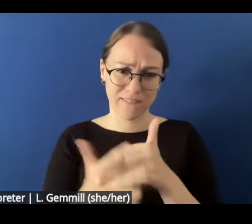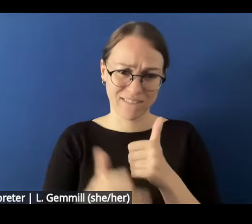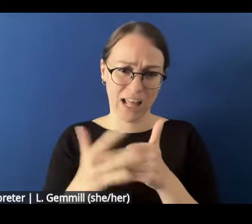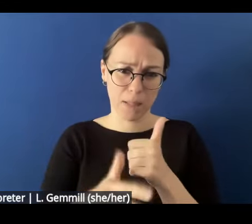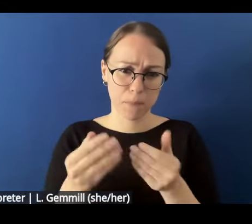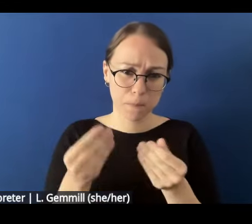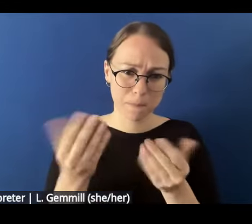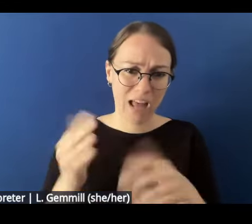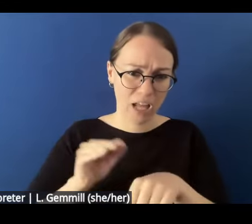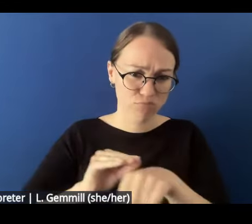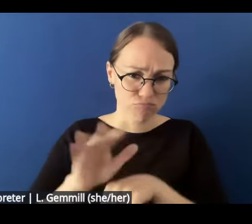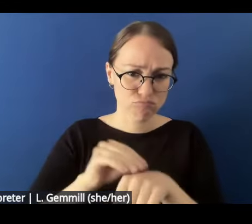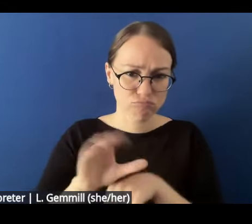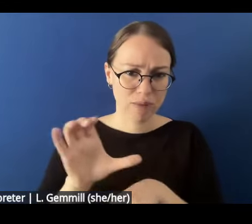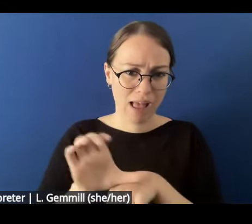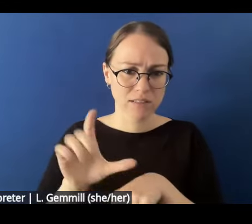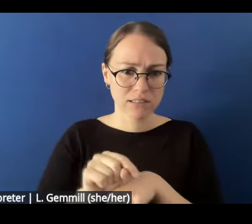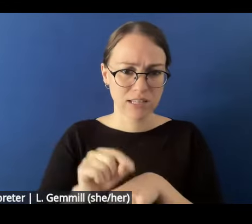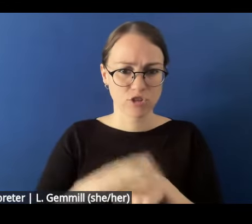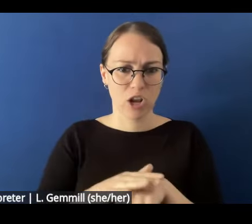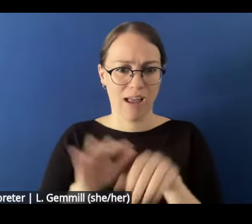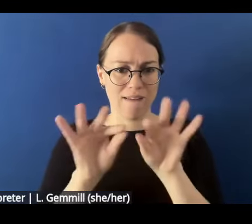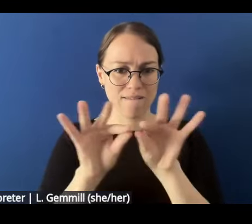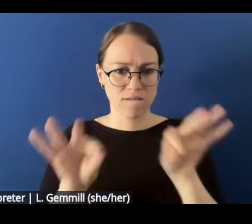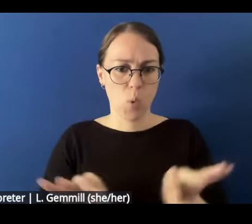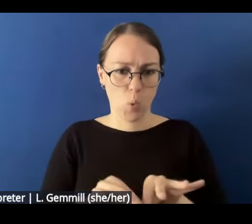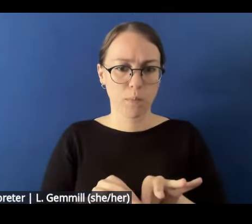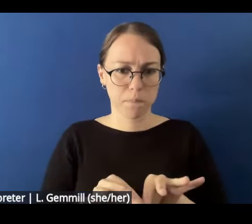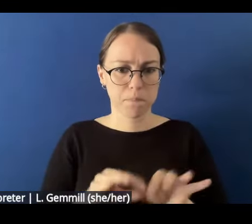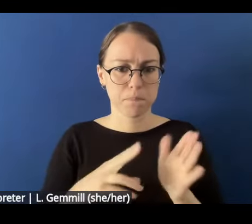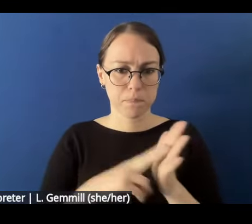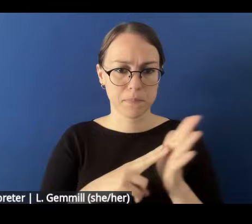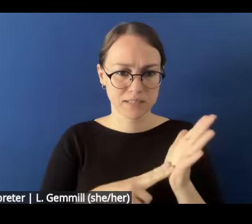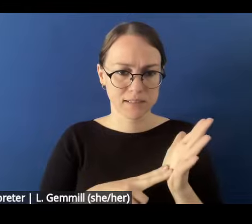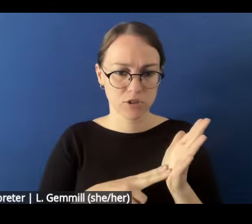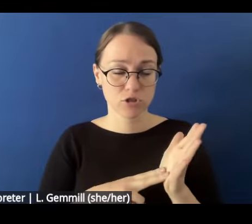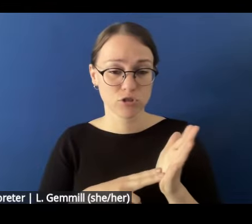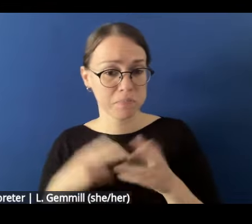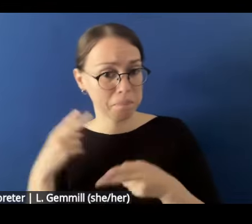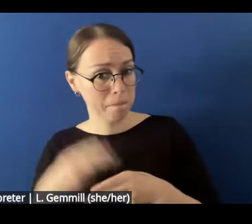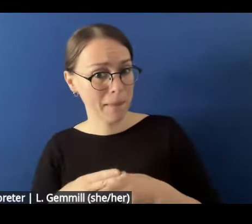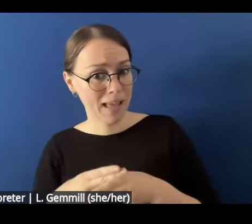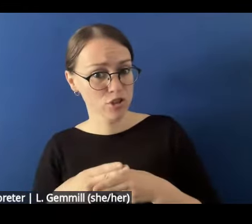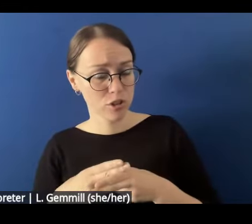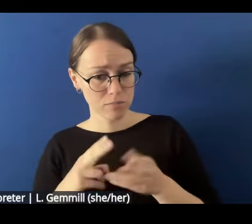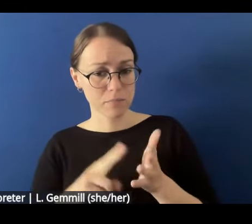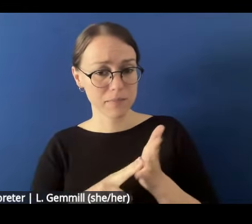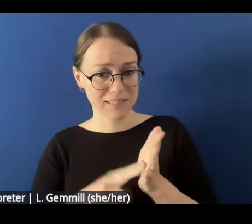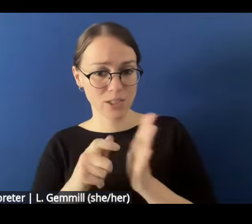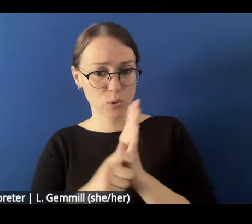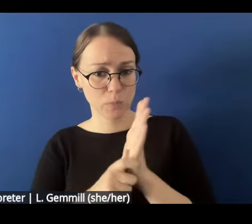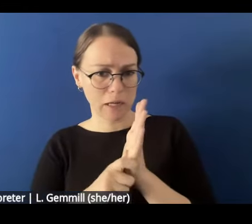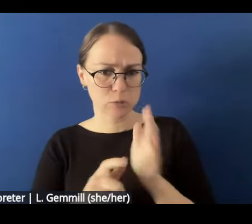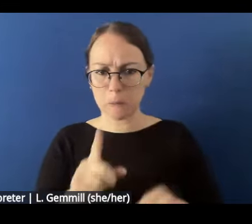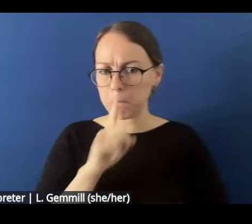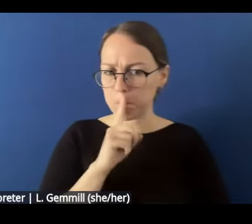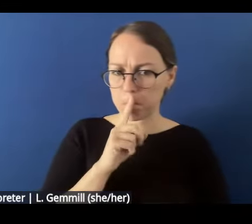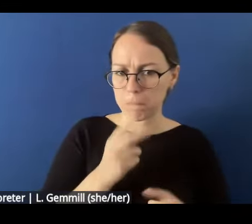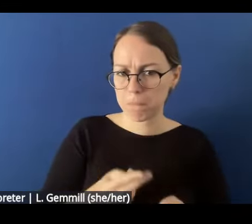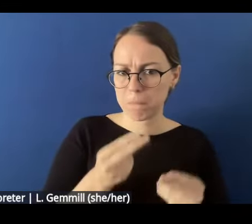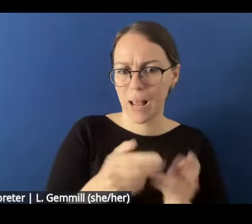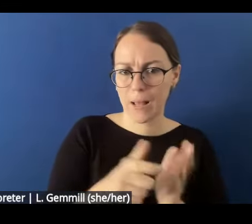form of the petition. That's mentioned in the petition manual, but it's not mentioned in the nominating manual. That's a great